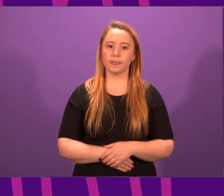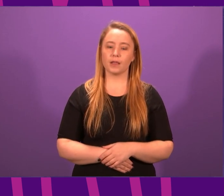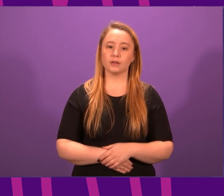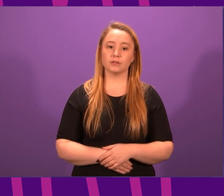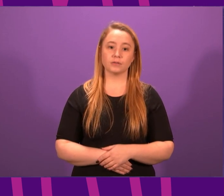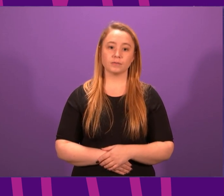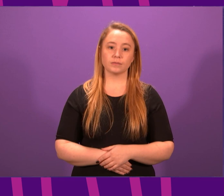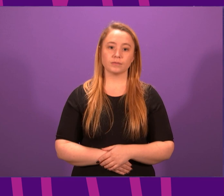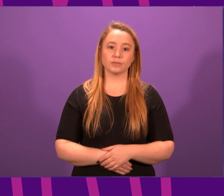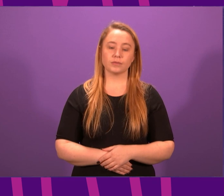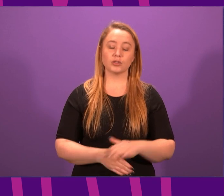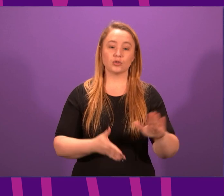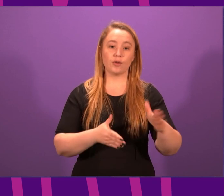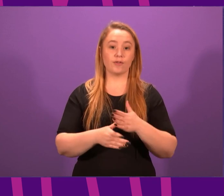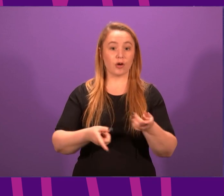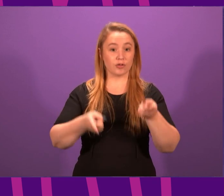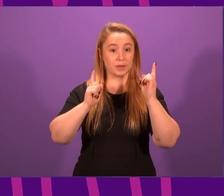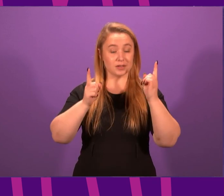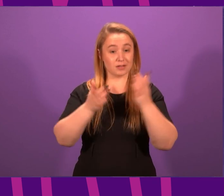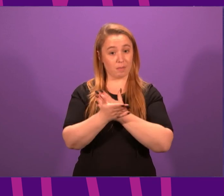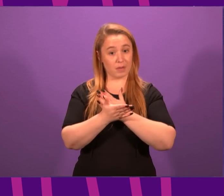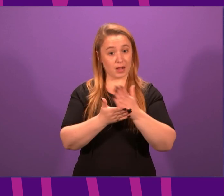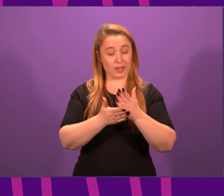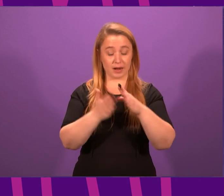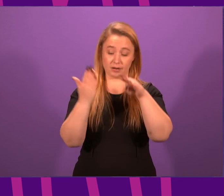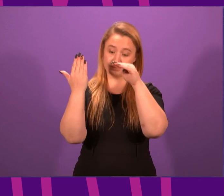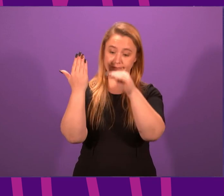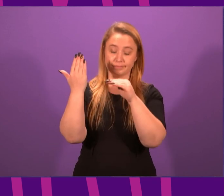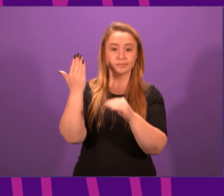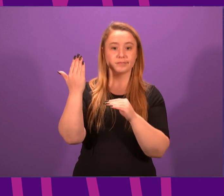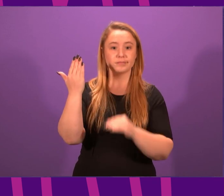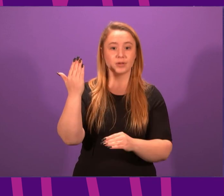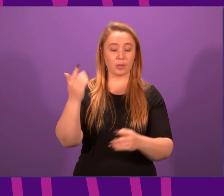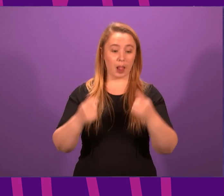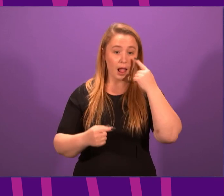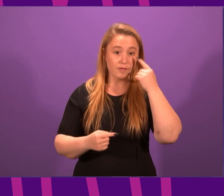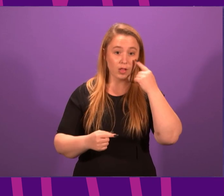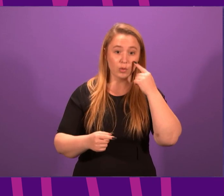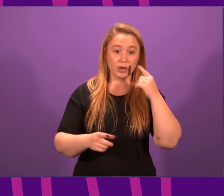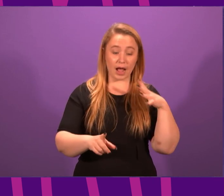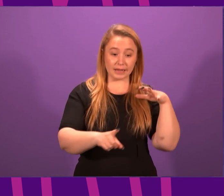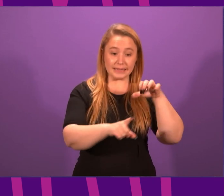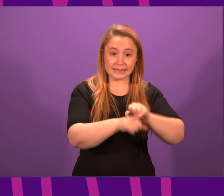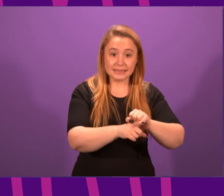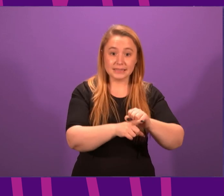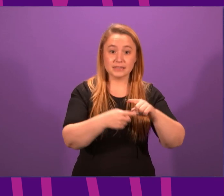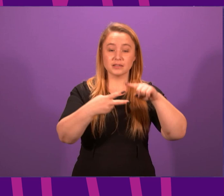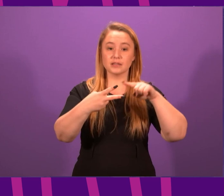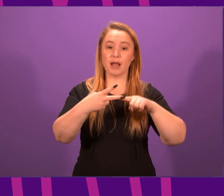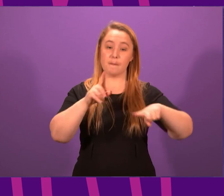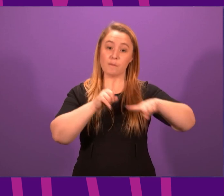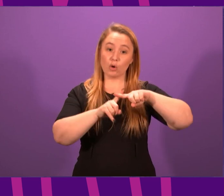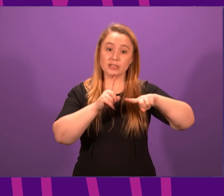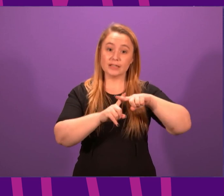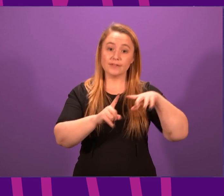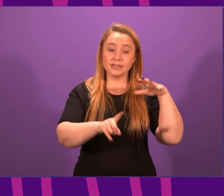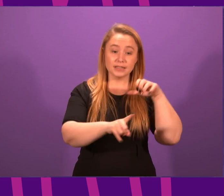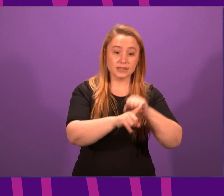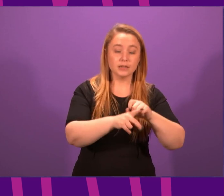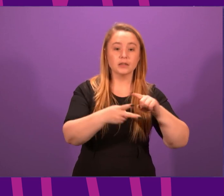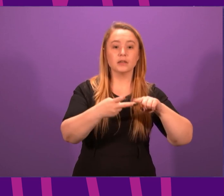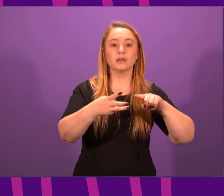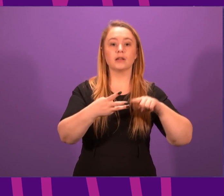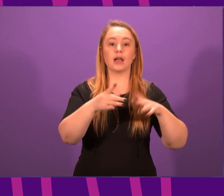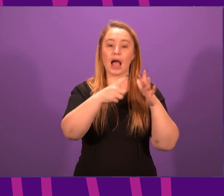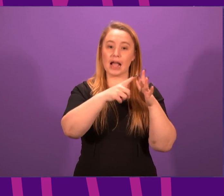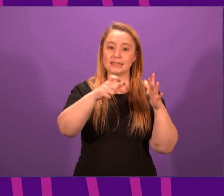First Minister set out very clearly that we look at actual and projected cases, we look at test positivity rates, we look at projections for hospital